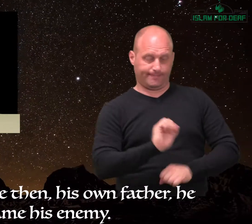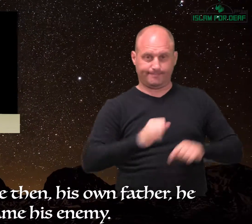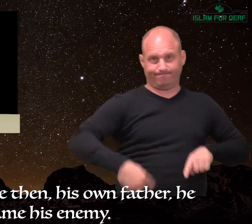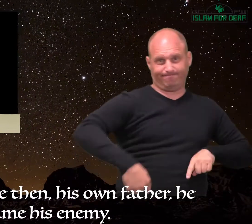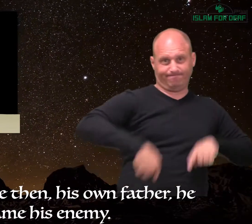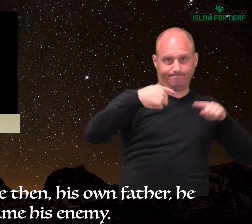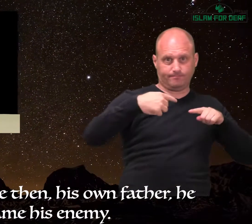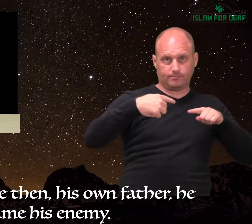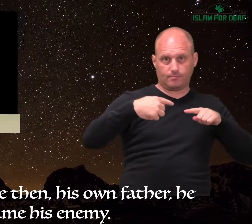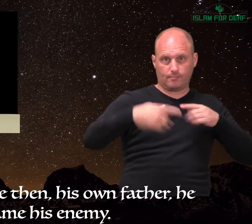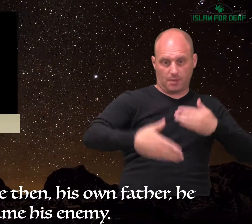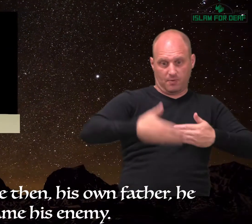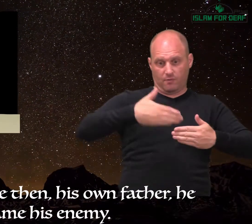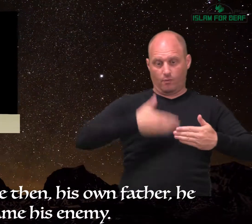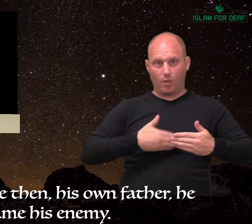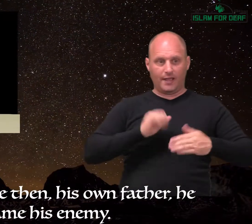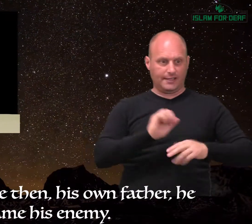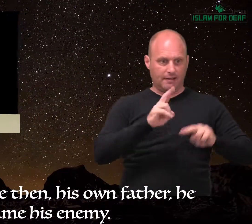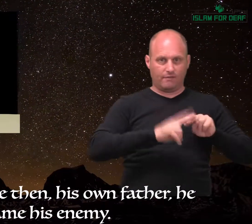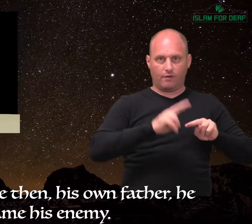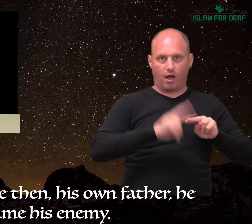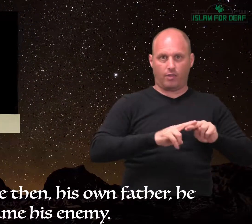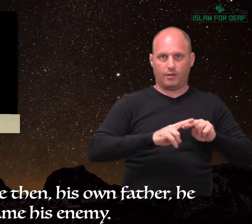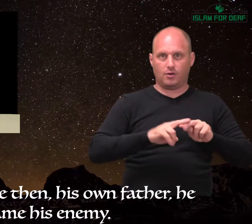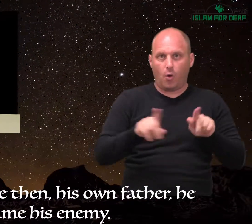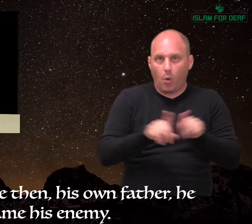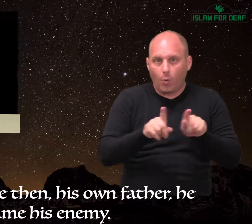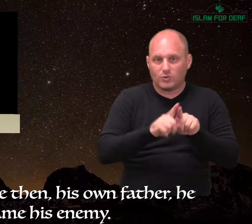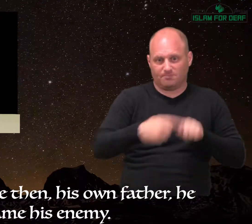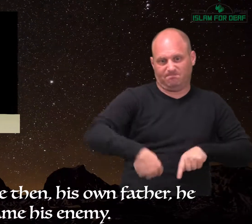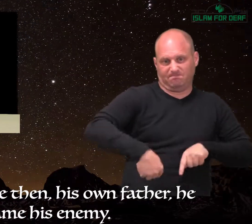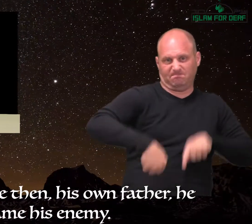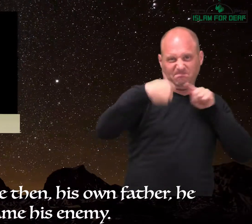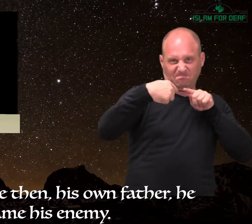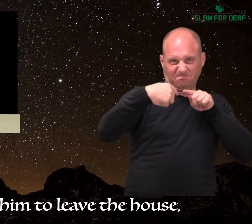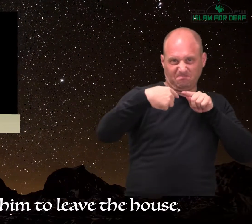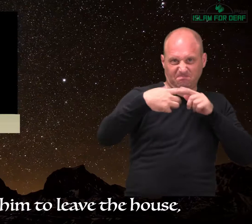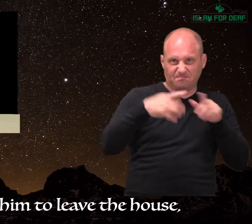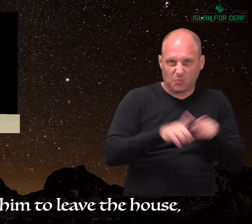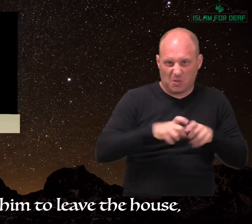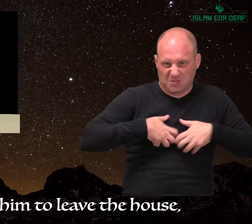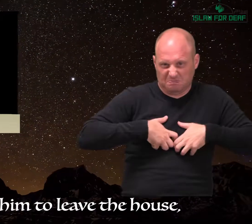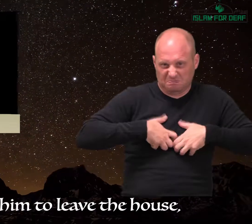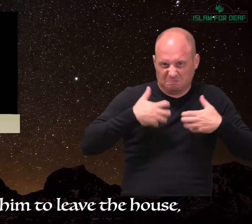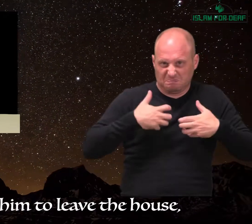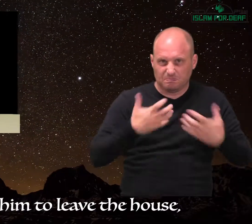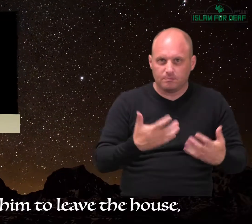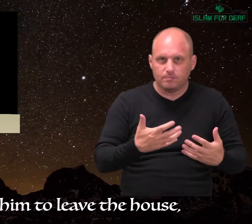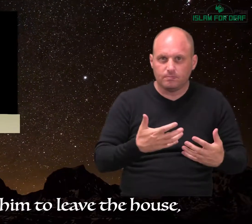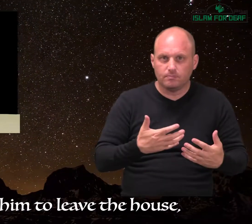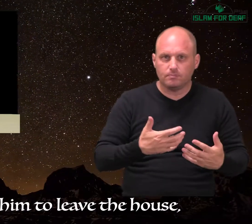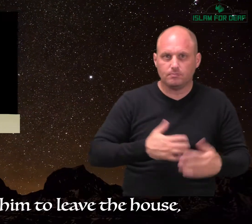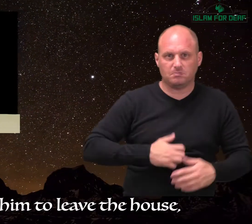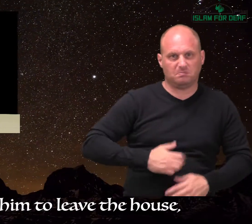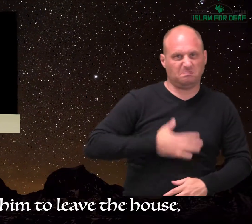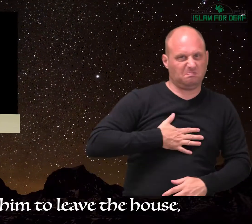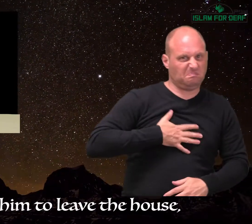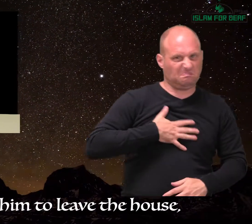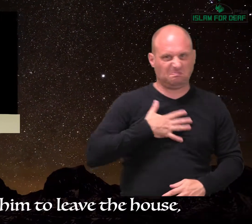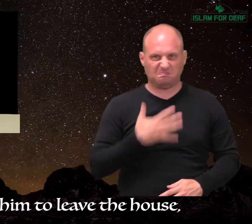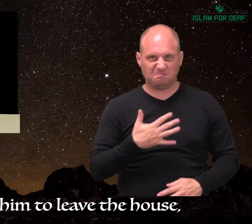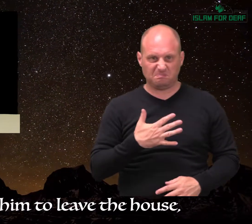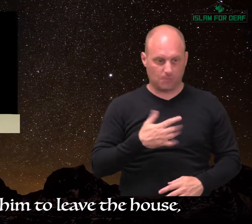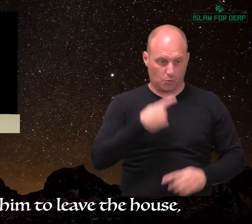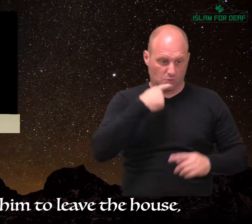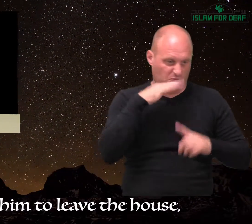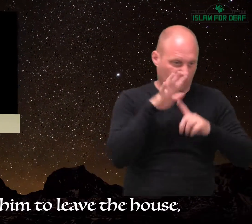his own father, he became his enemy and he forced him